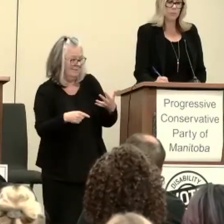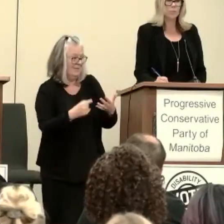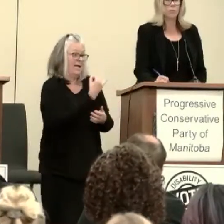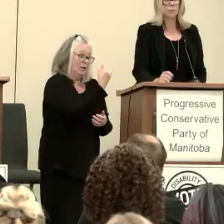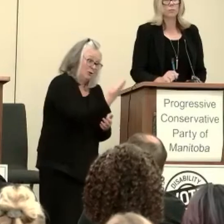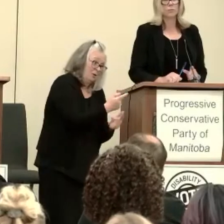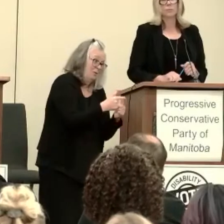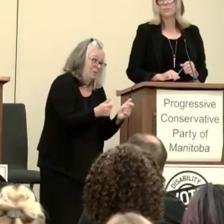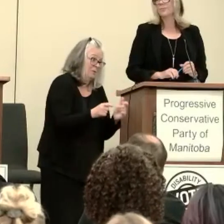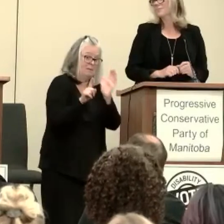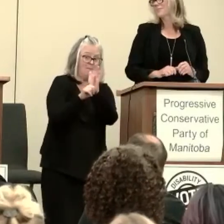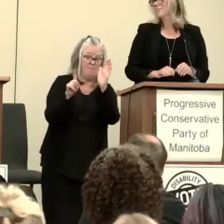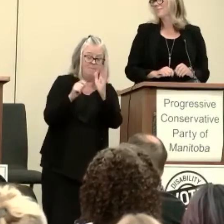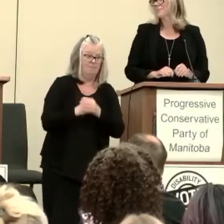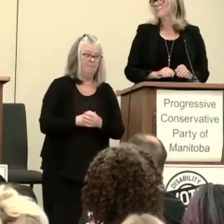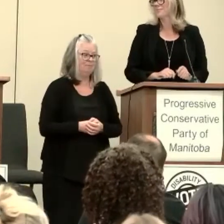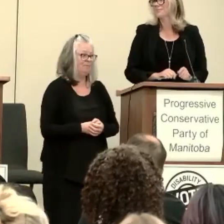which.